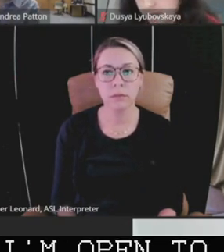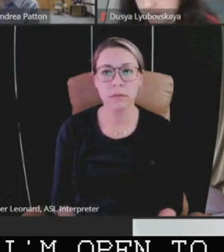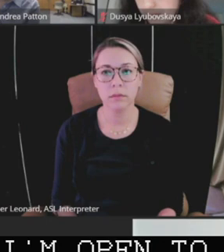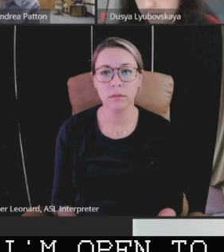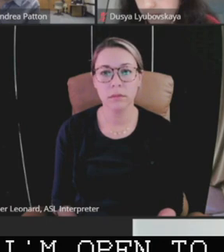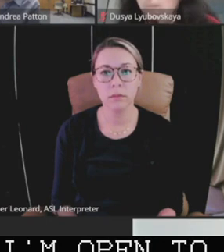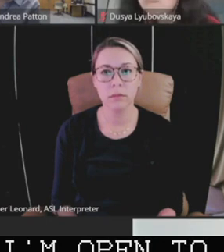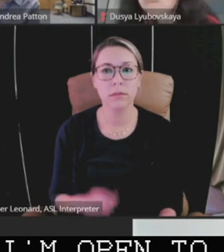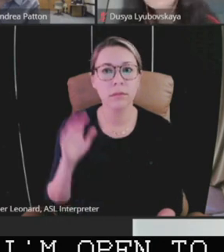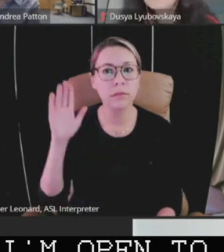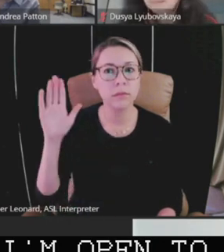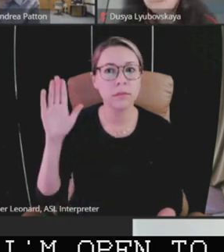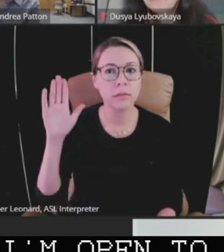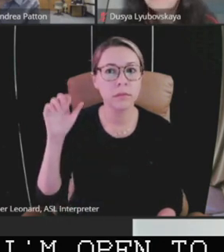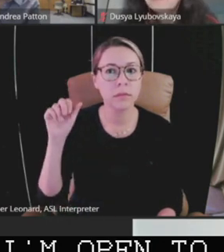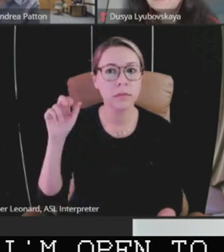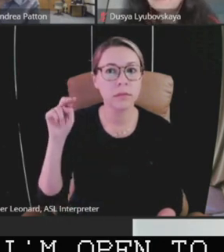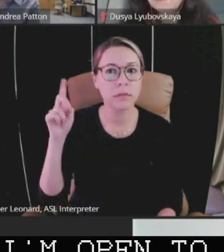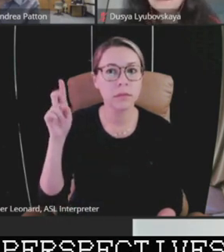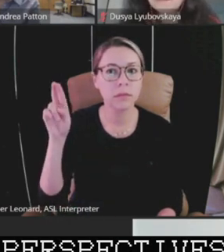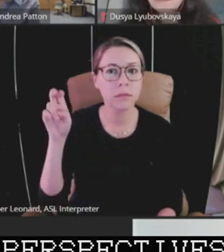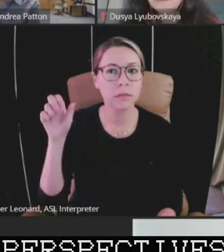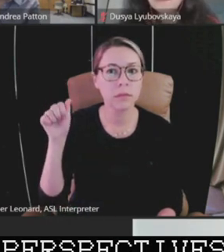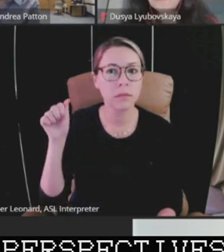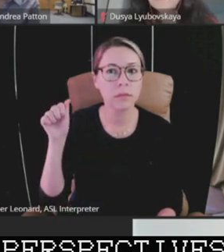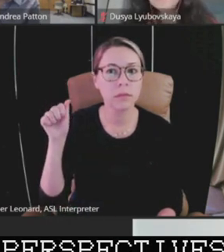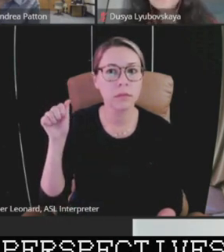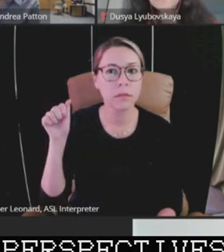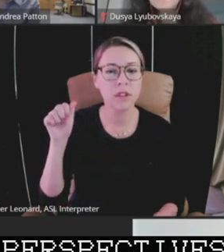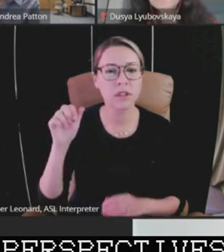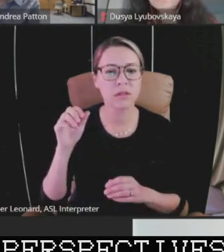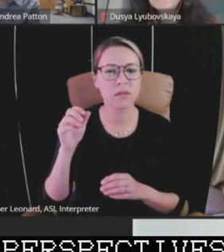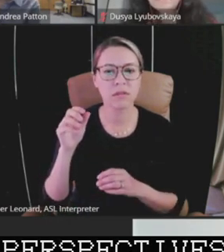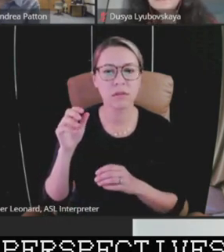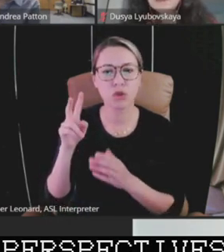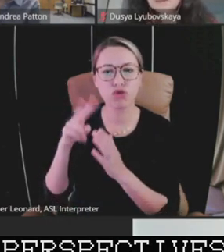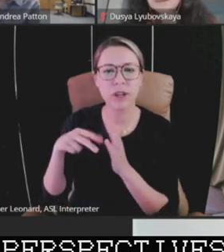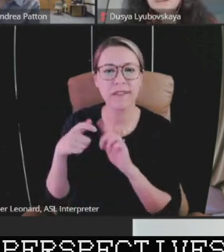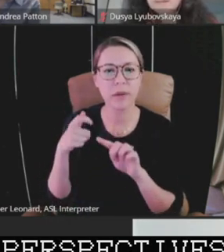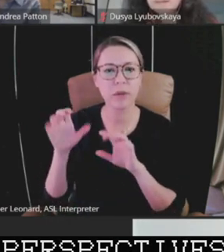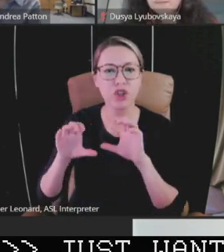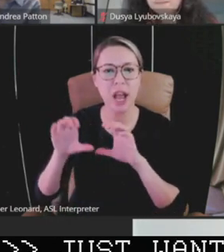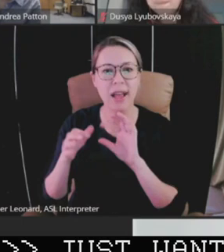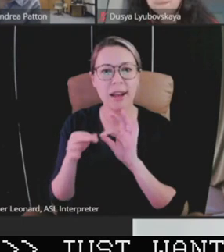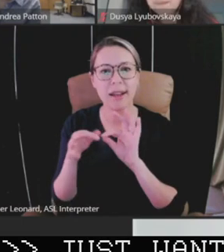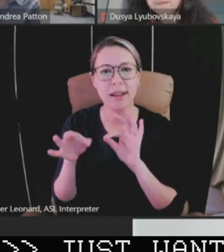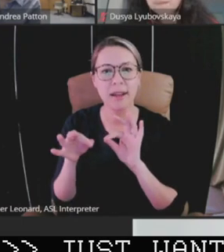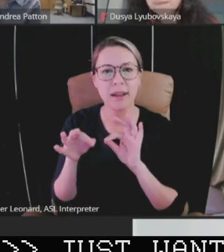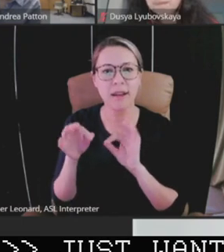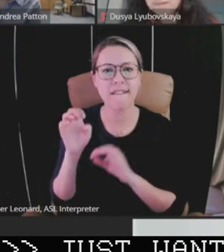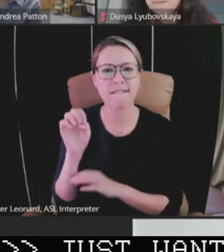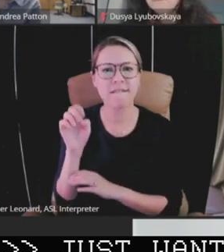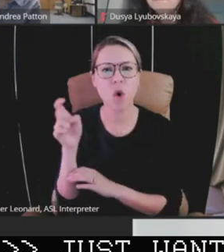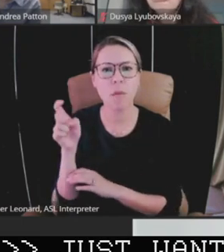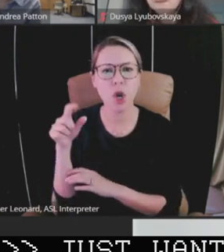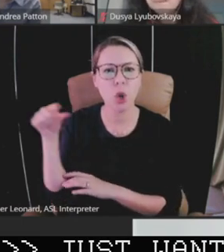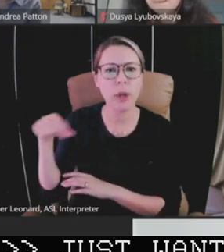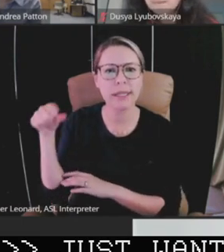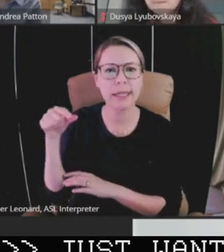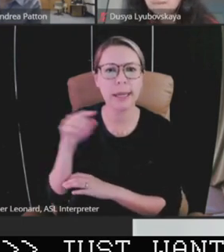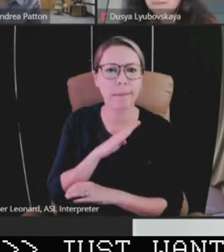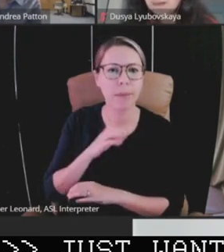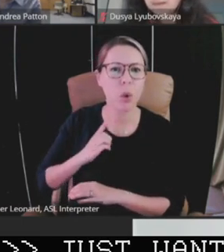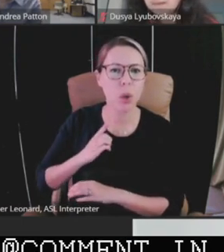This is Andrea. I just want to note that there is a comment of the chat from a former Quincy board member who always